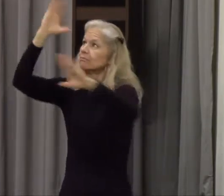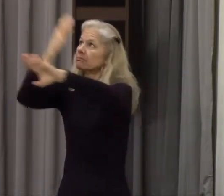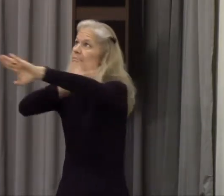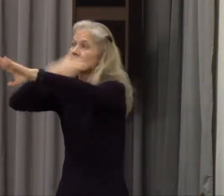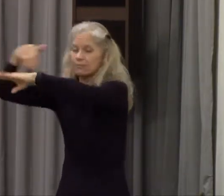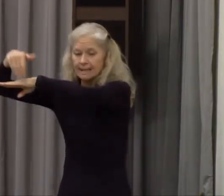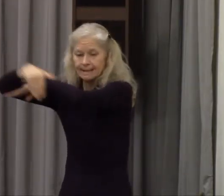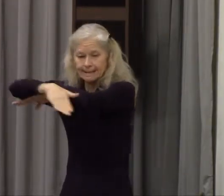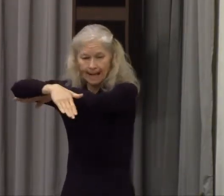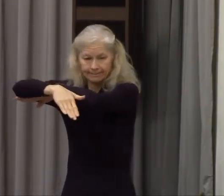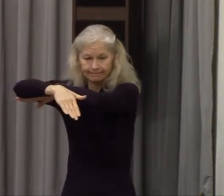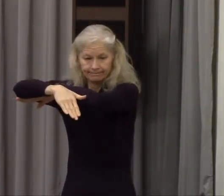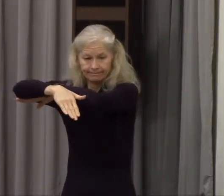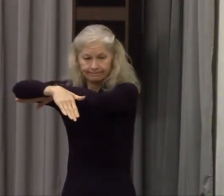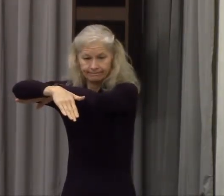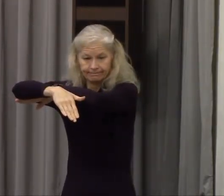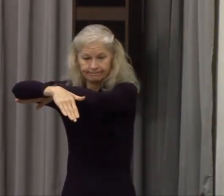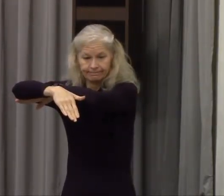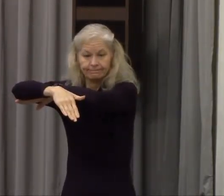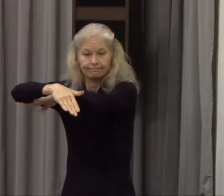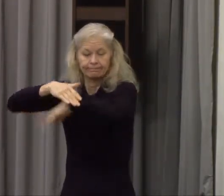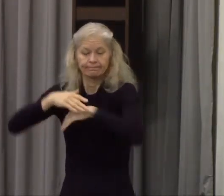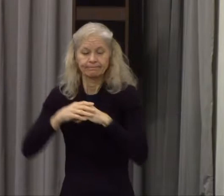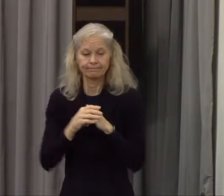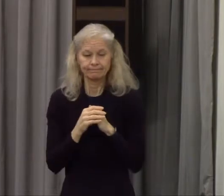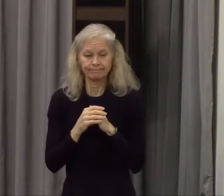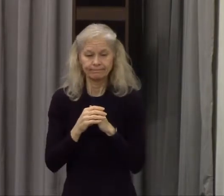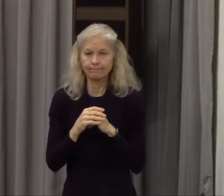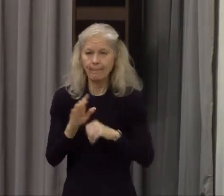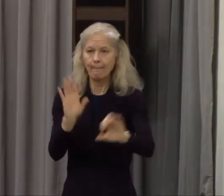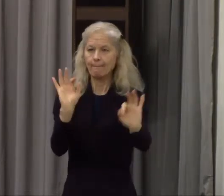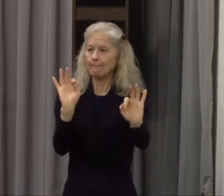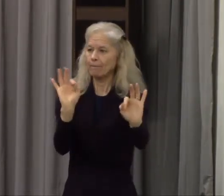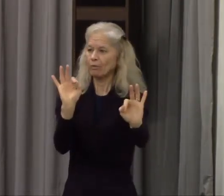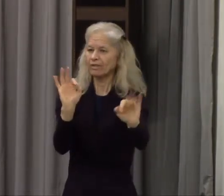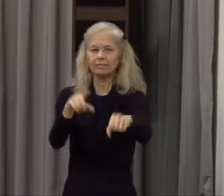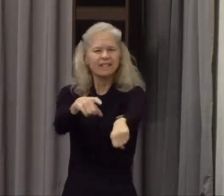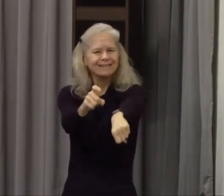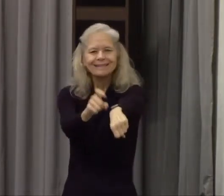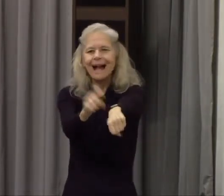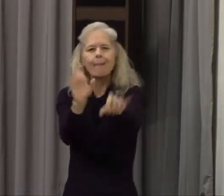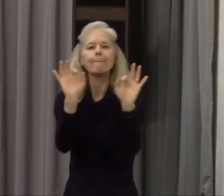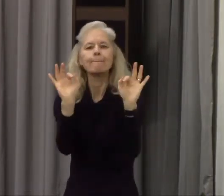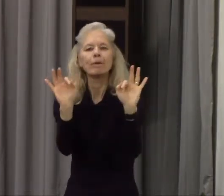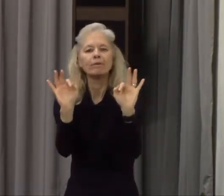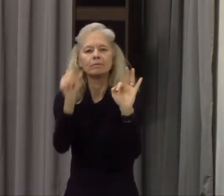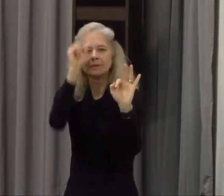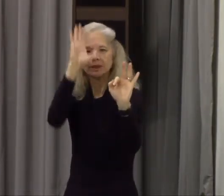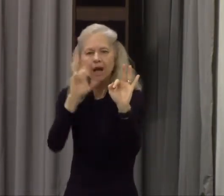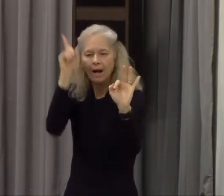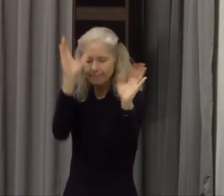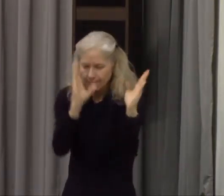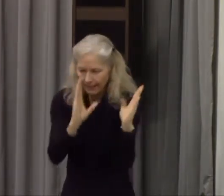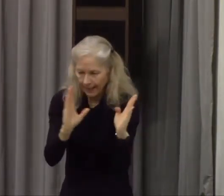God planned it out. He sent him at just the right time. We talked about how